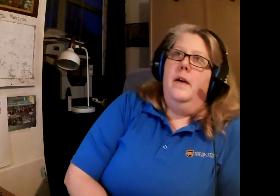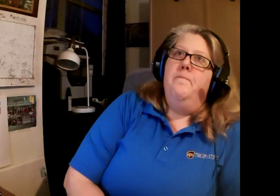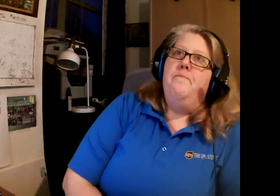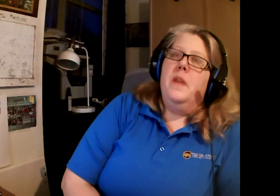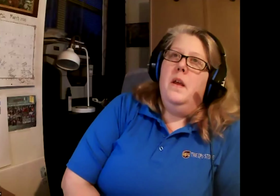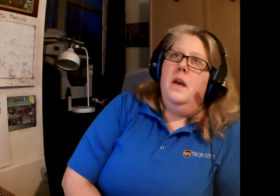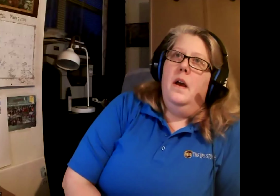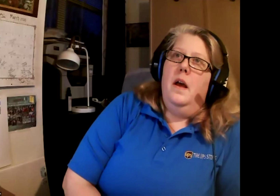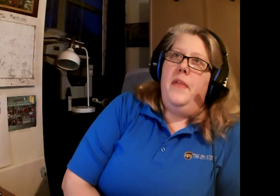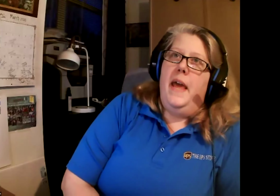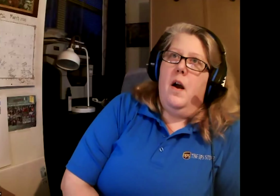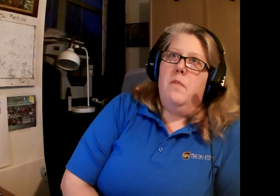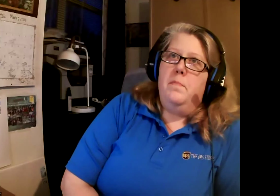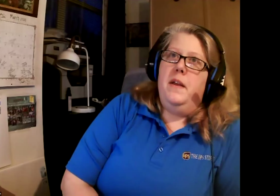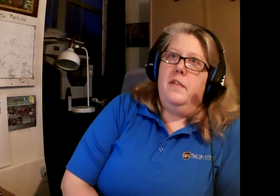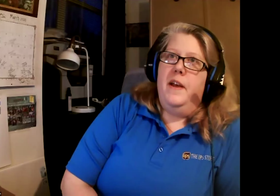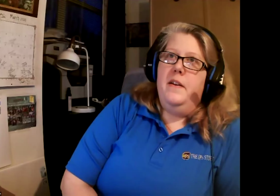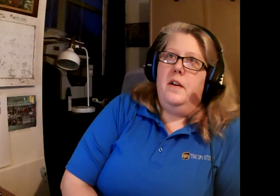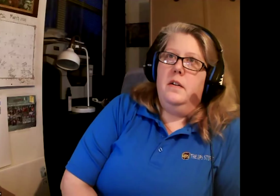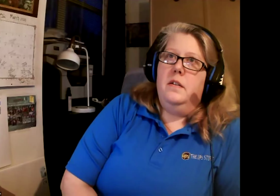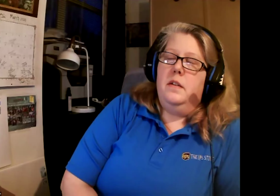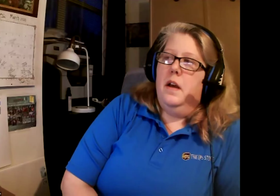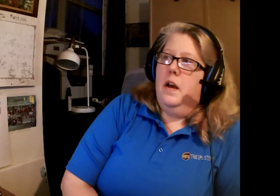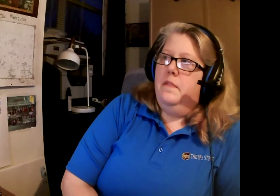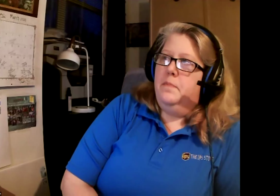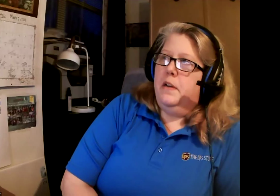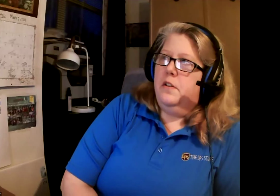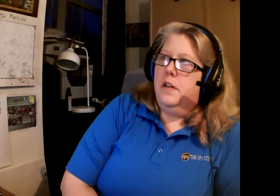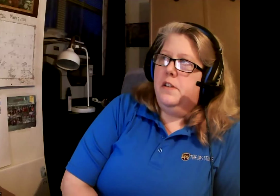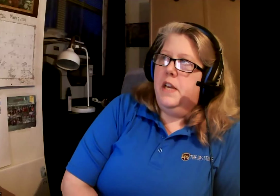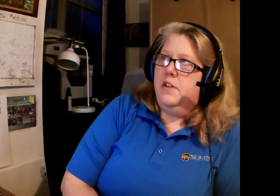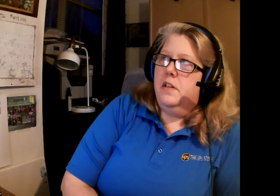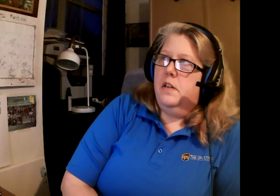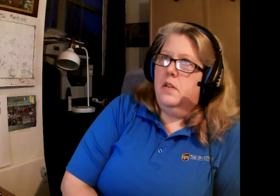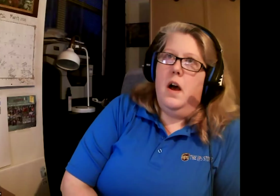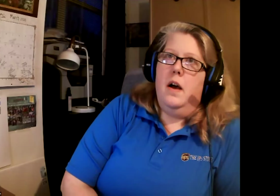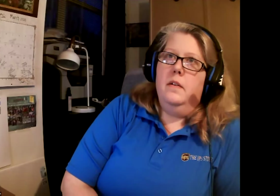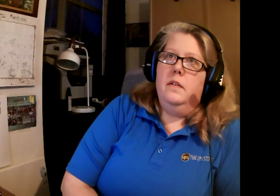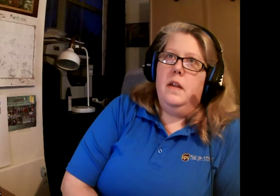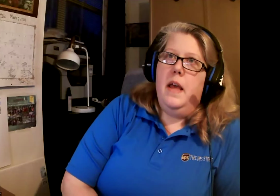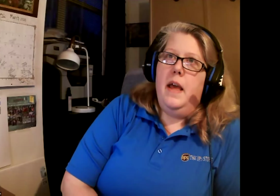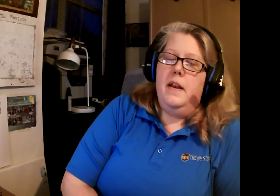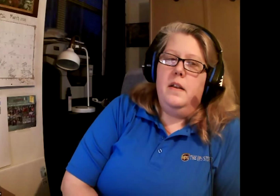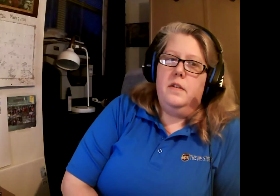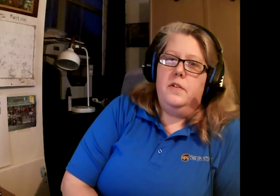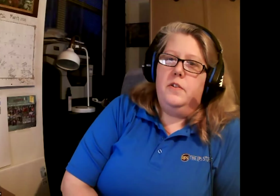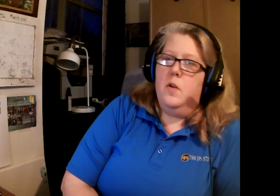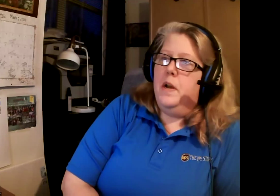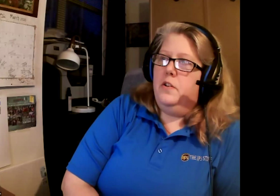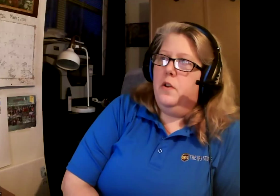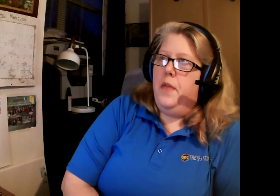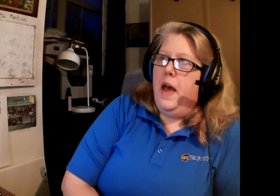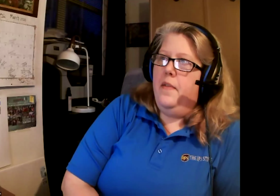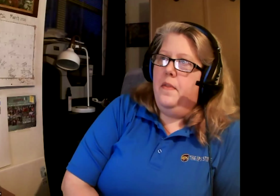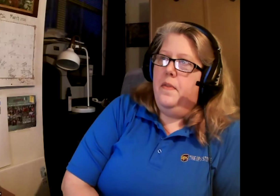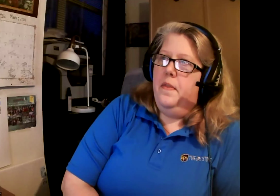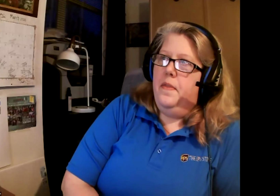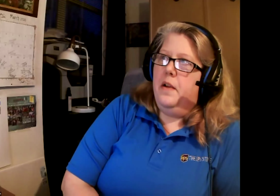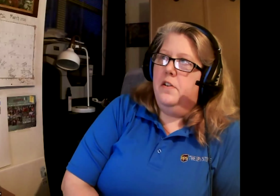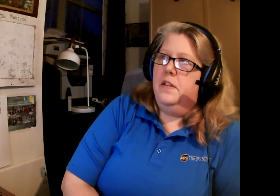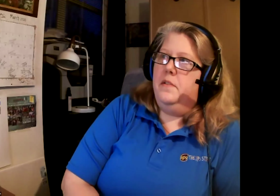Issaquah. They are repeat offenders of the special education law, and so much so